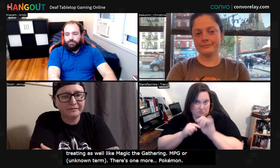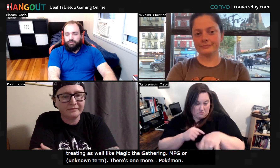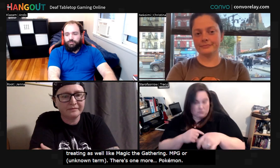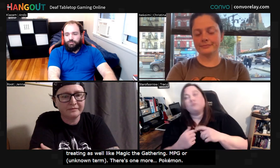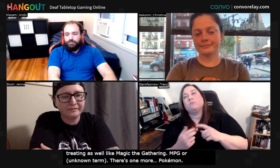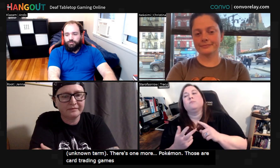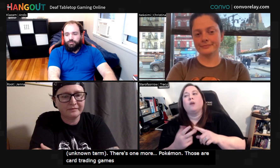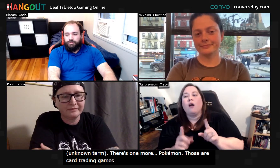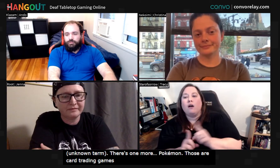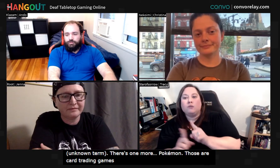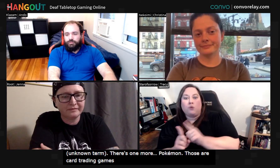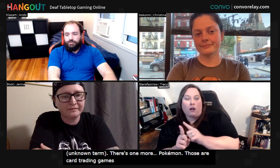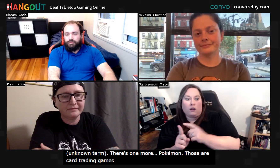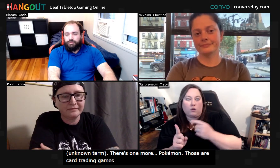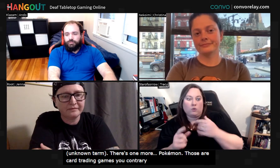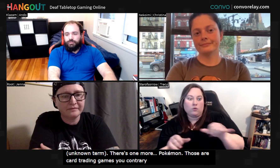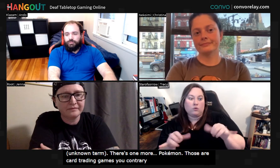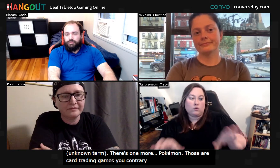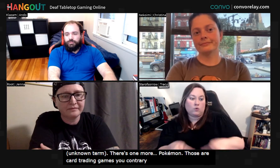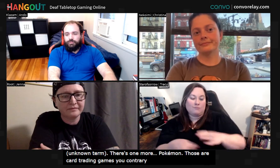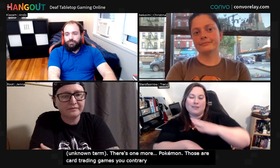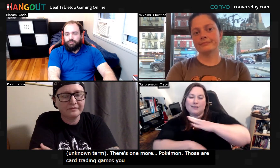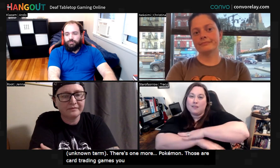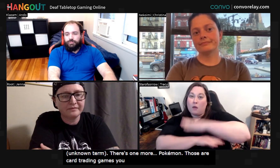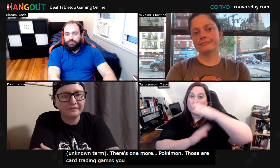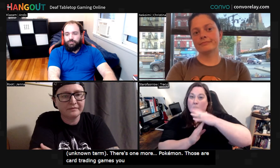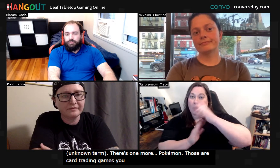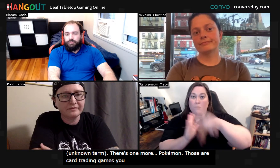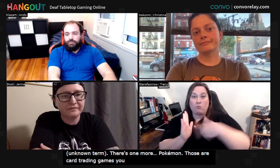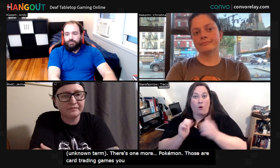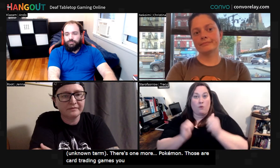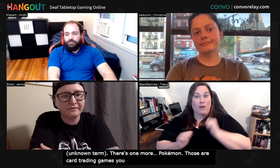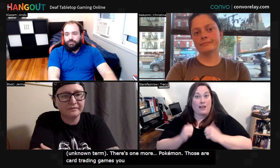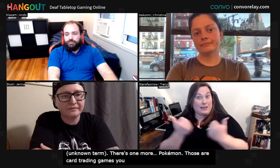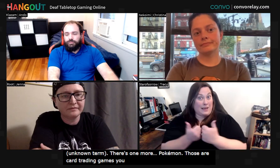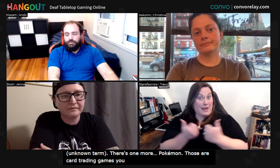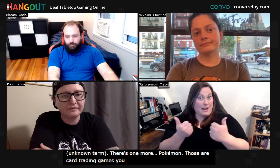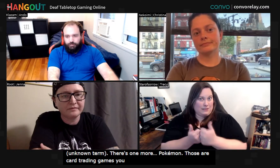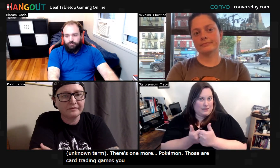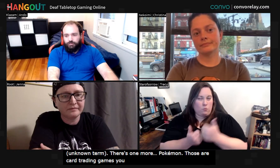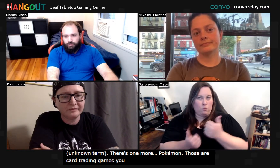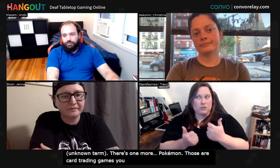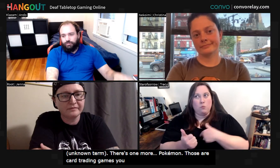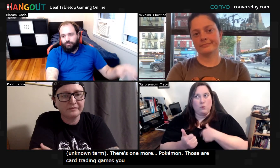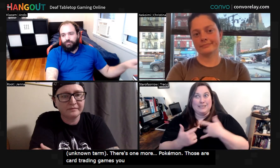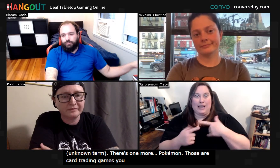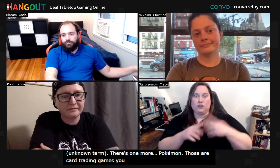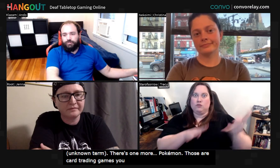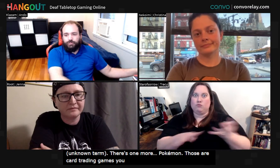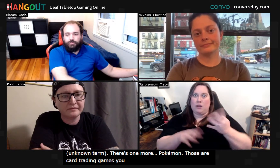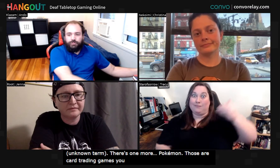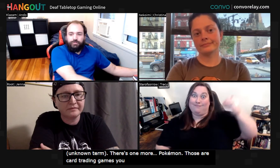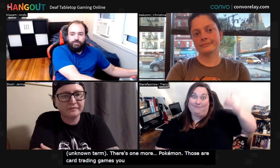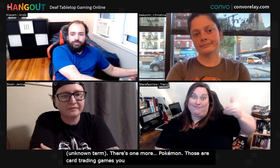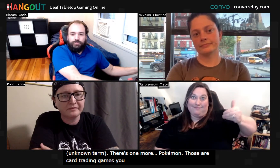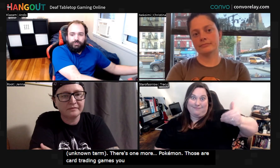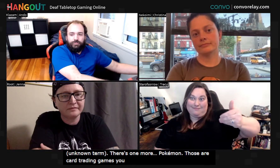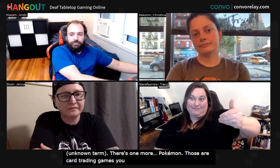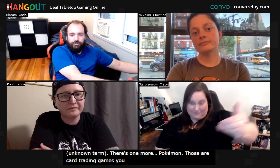other teams. As well, there are desktop role playing games, which we typically will